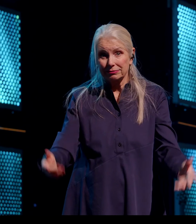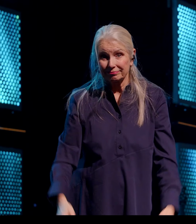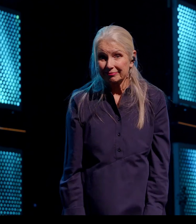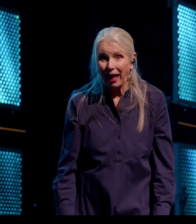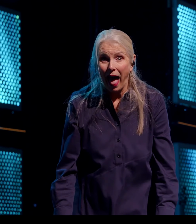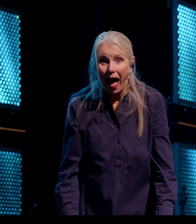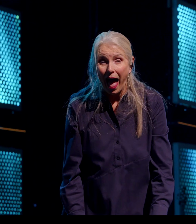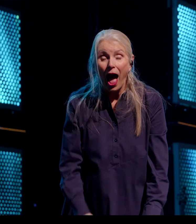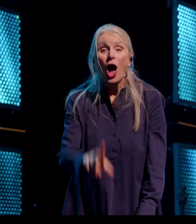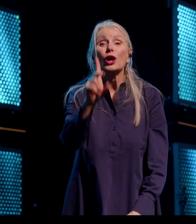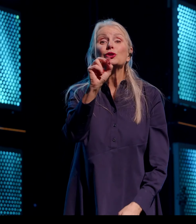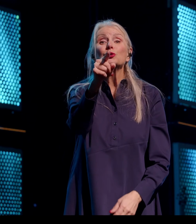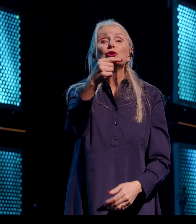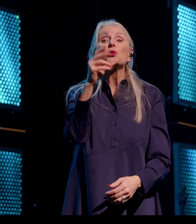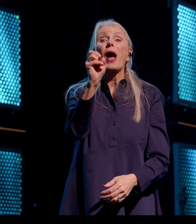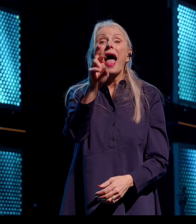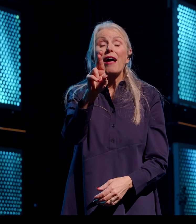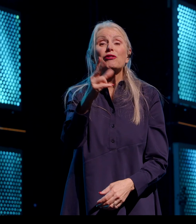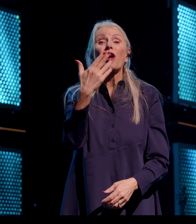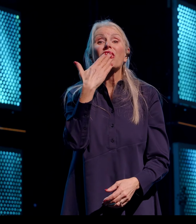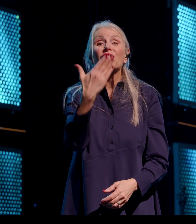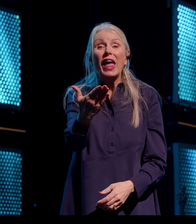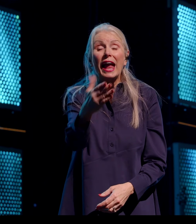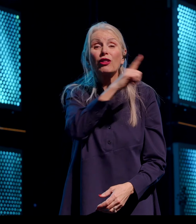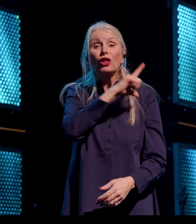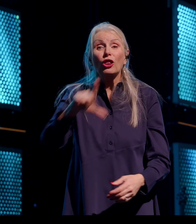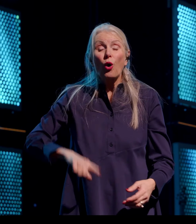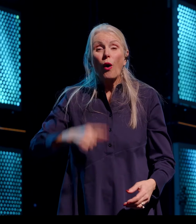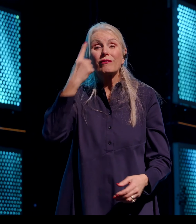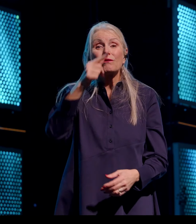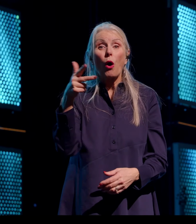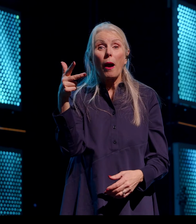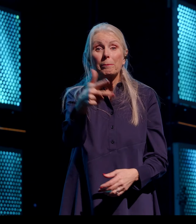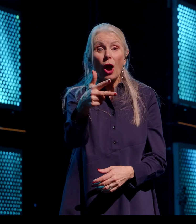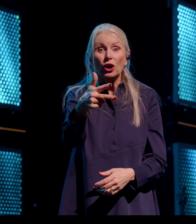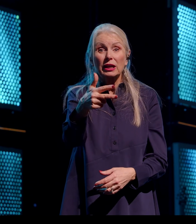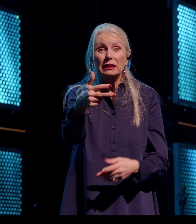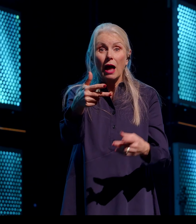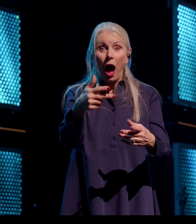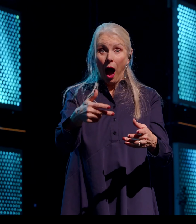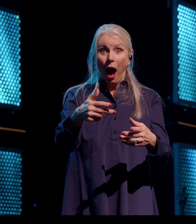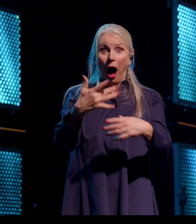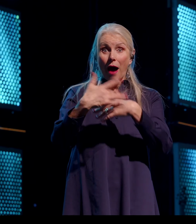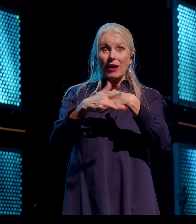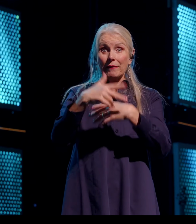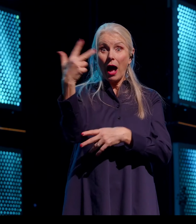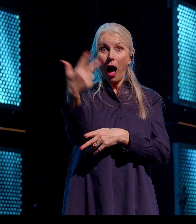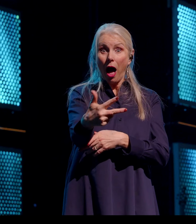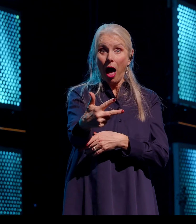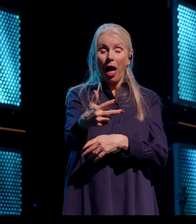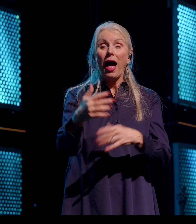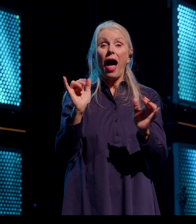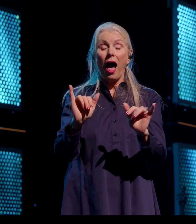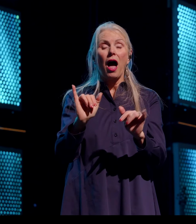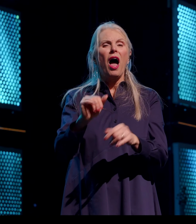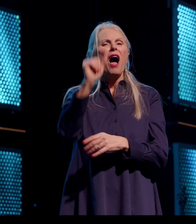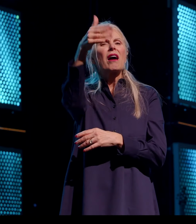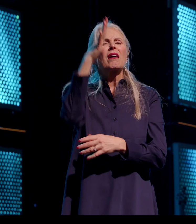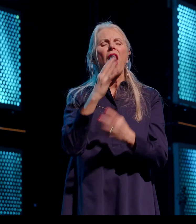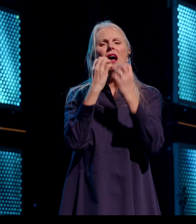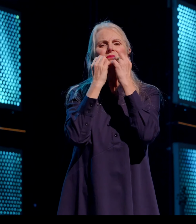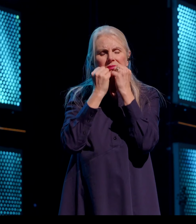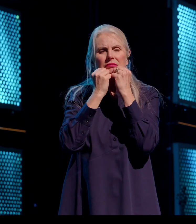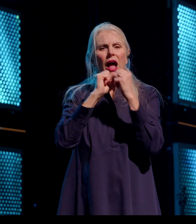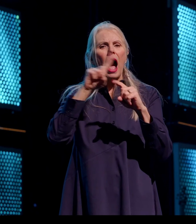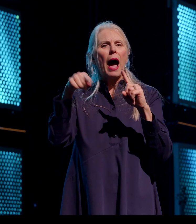You ever thank the Lord for a parking spot? Thank you, Lord. I think I say yes. I think if God is involved in the smallest details. He